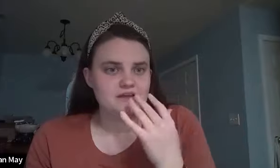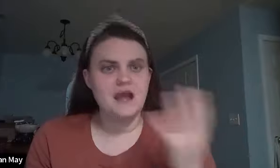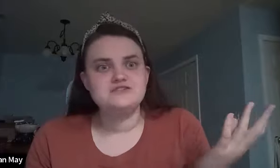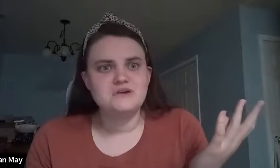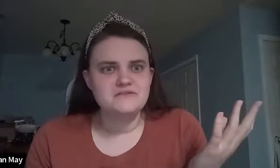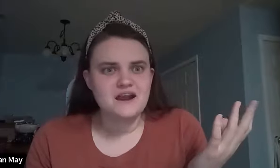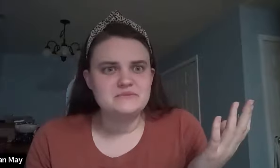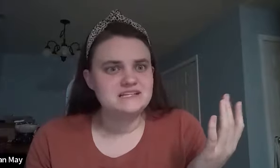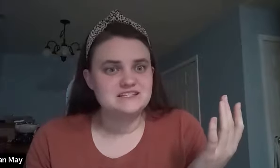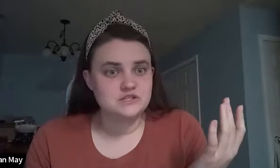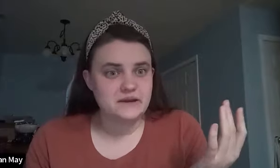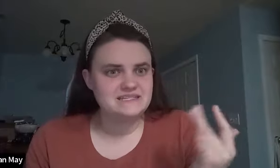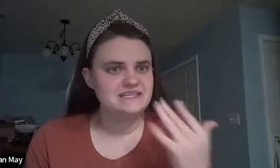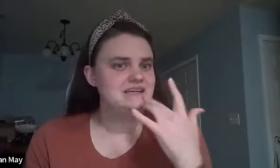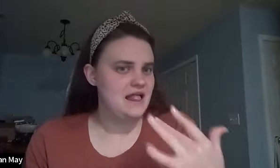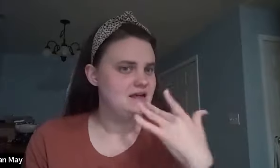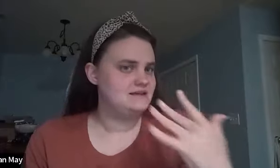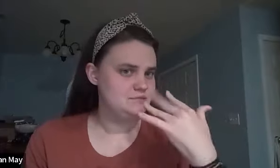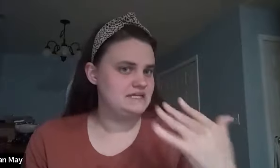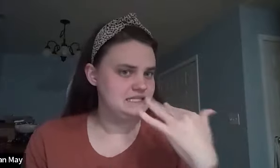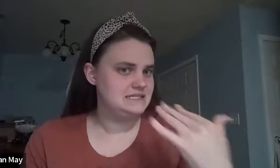their mouths are on fire because it's so spicy. Spicy.